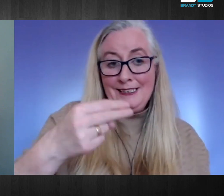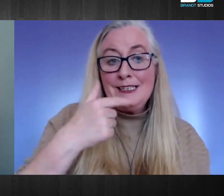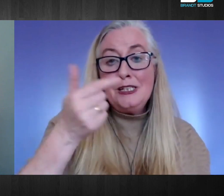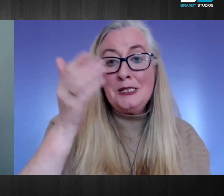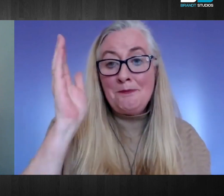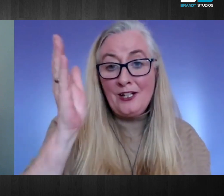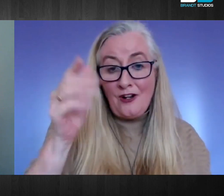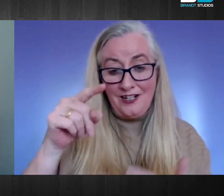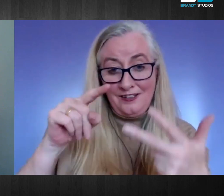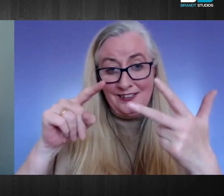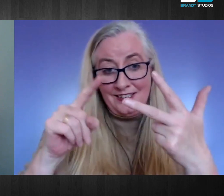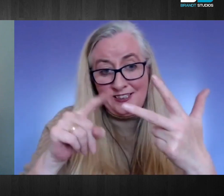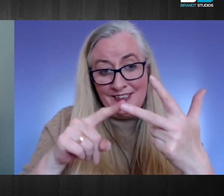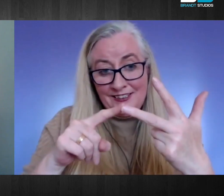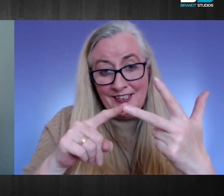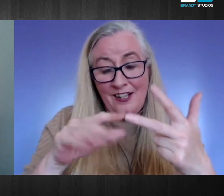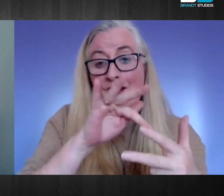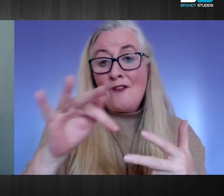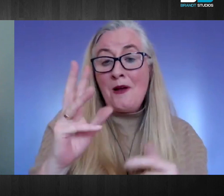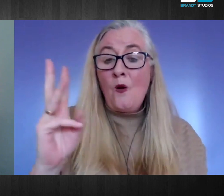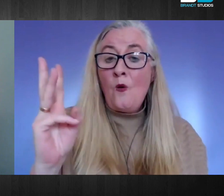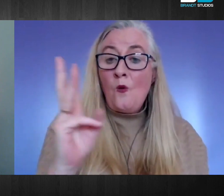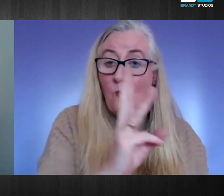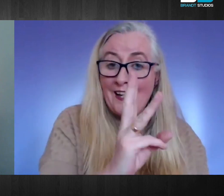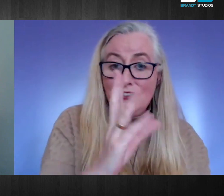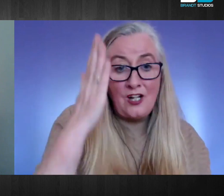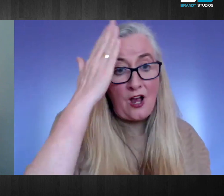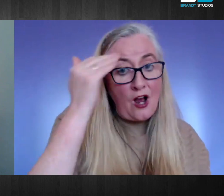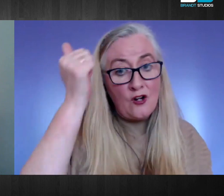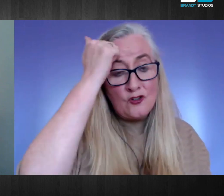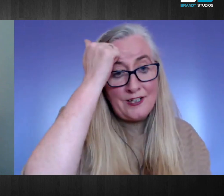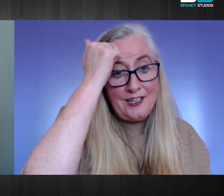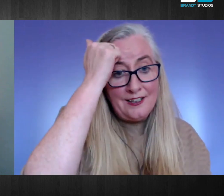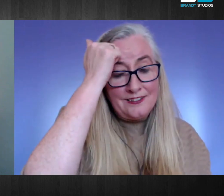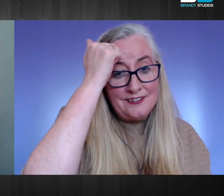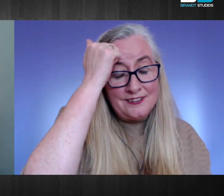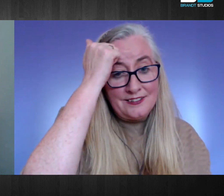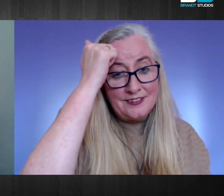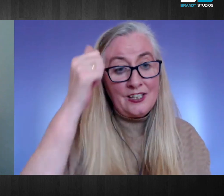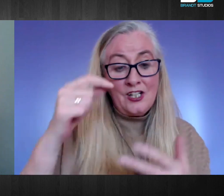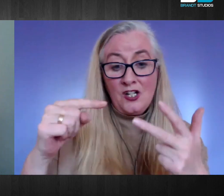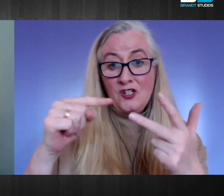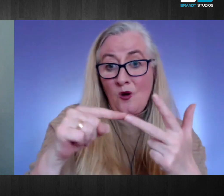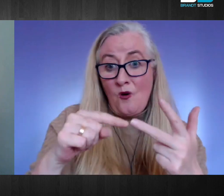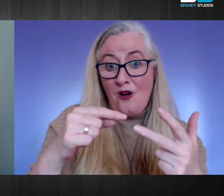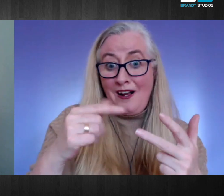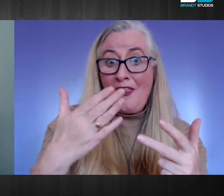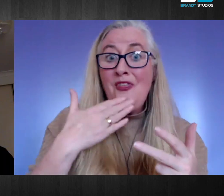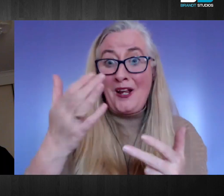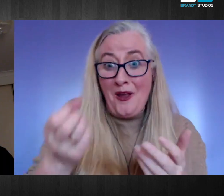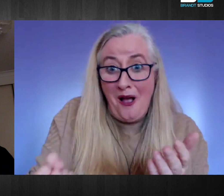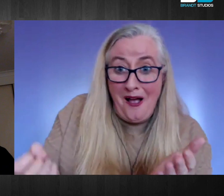from Western Australia, where I think it's about 1:30 in the morning. So Anne, we're really grateful that you got up to join us